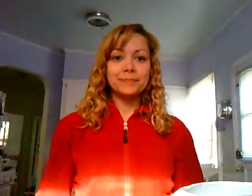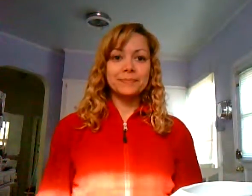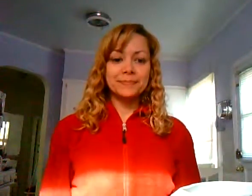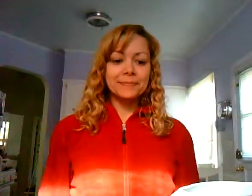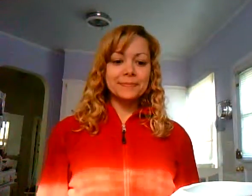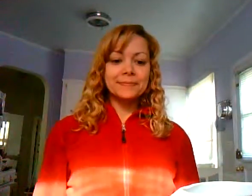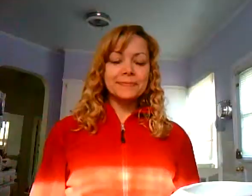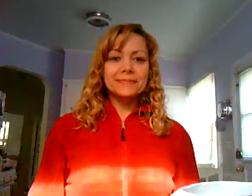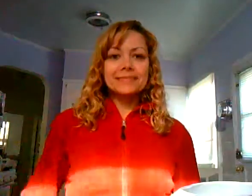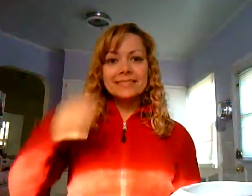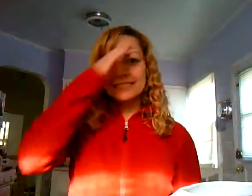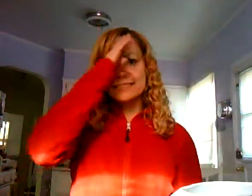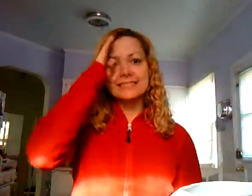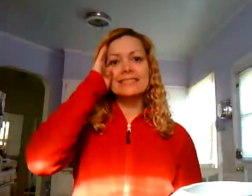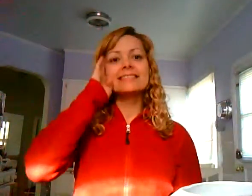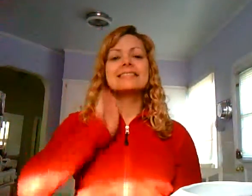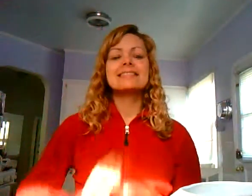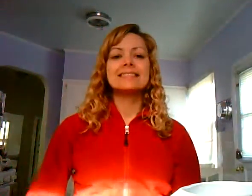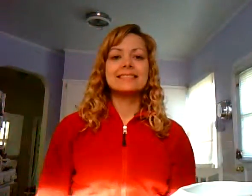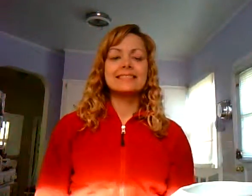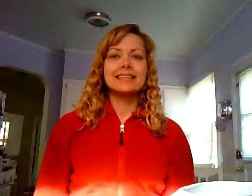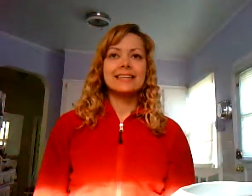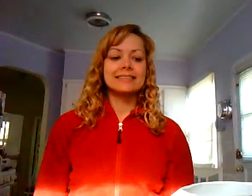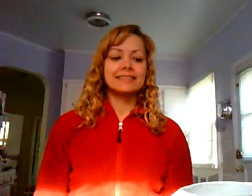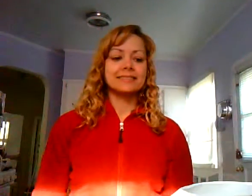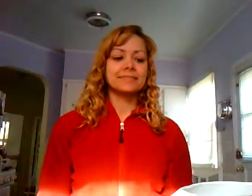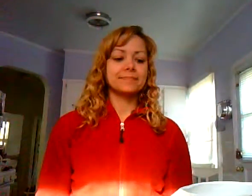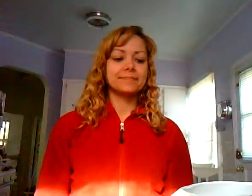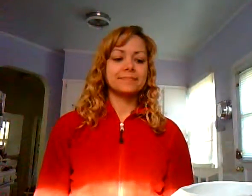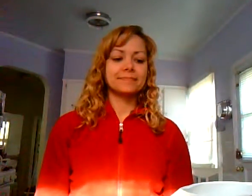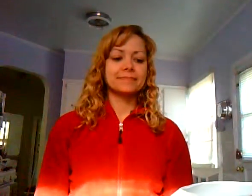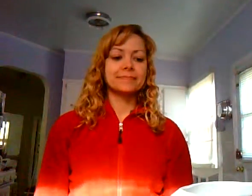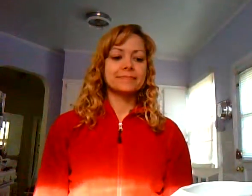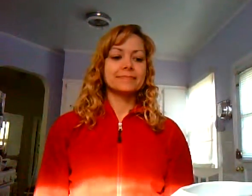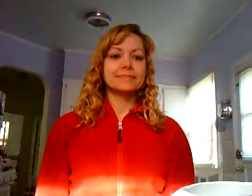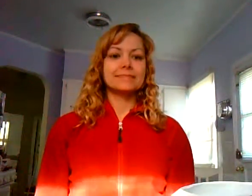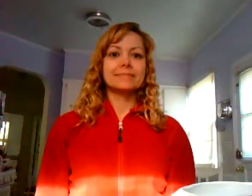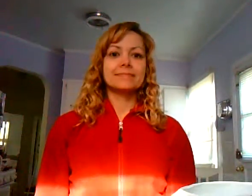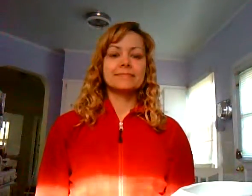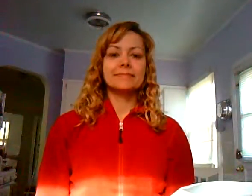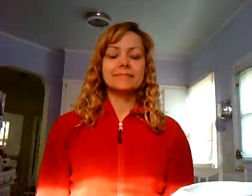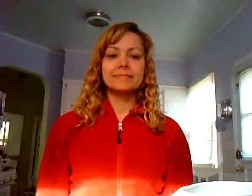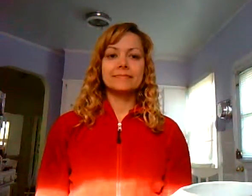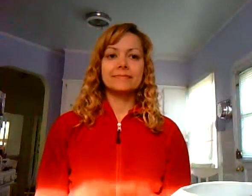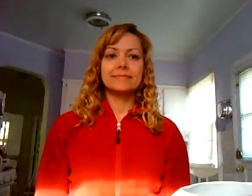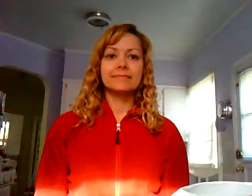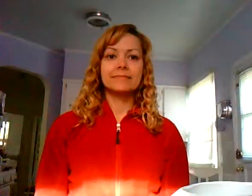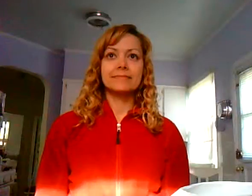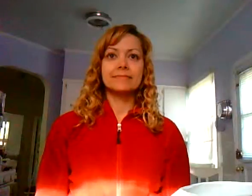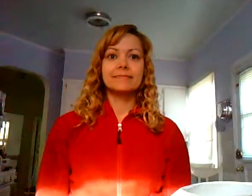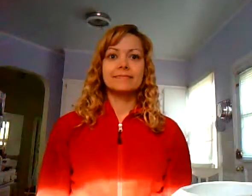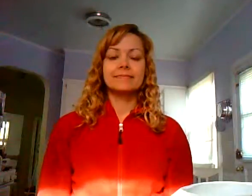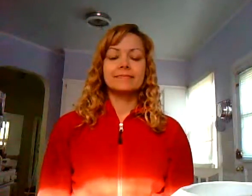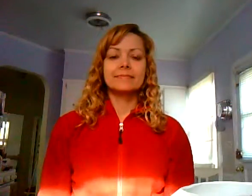things under his feet and gave him as head over all things to the church which is his body the